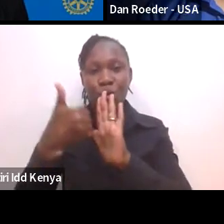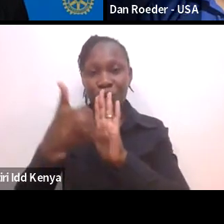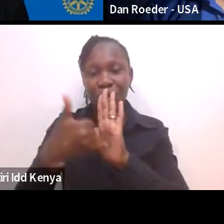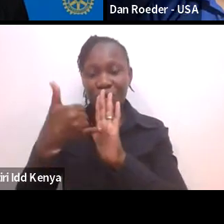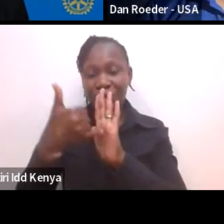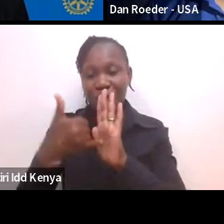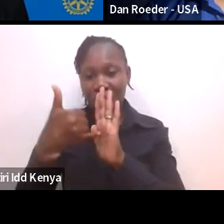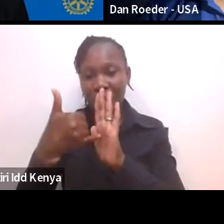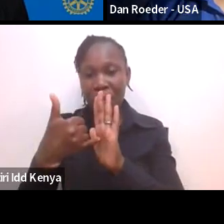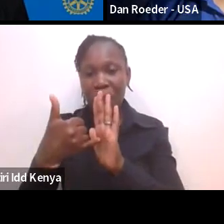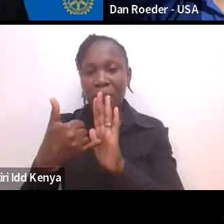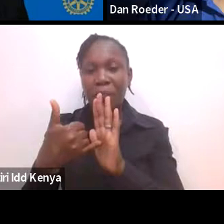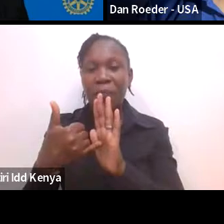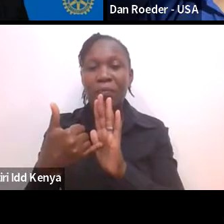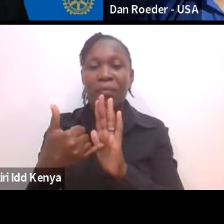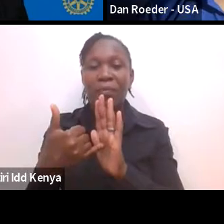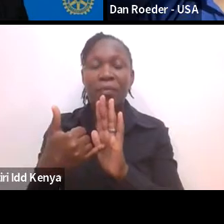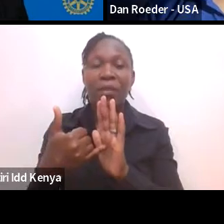and that is